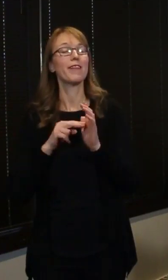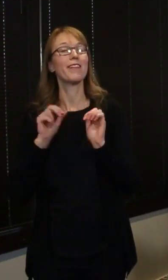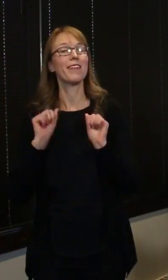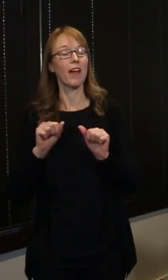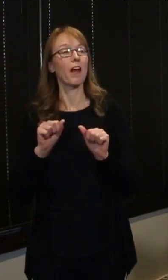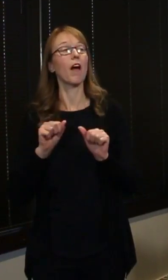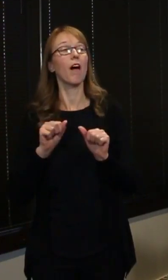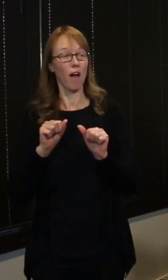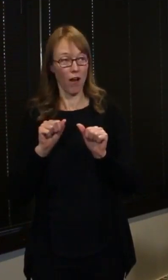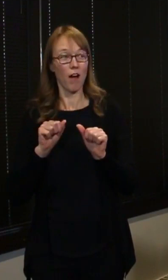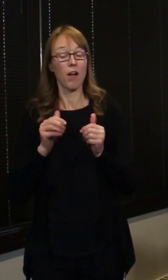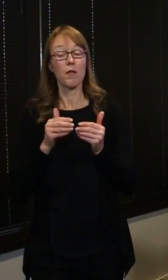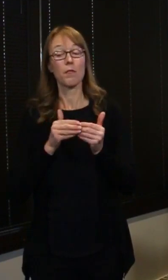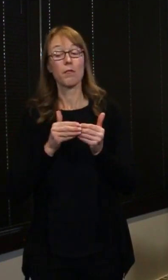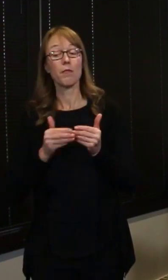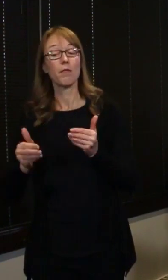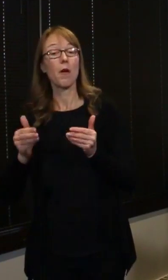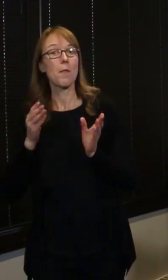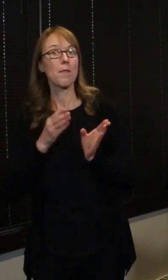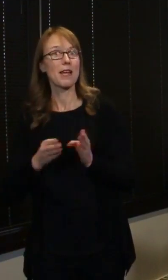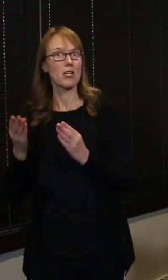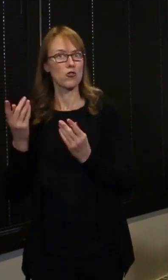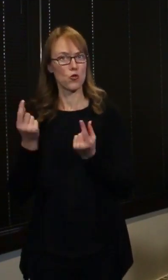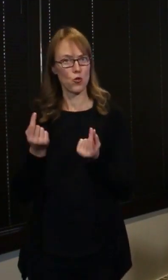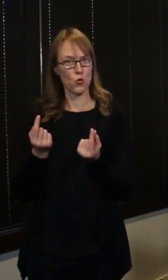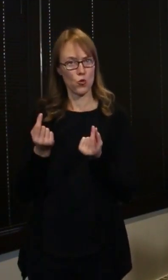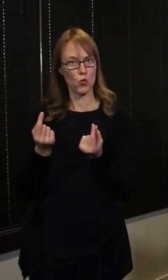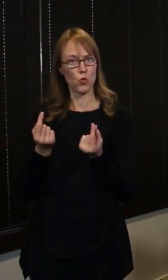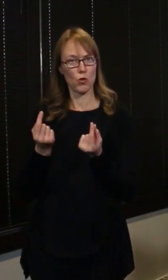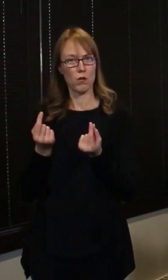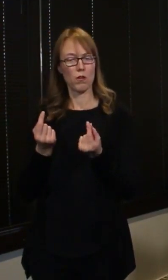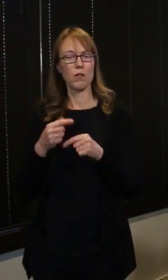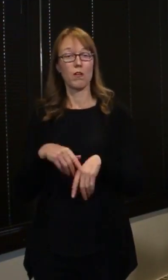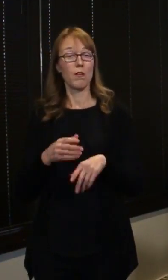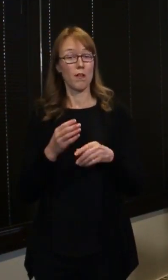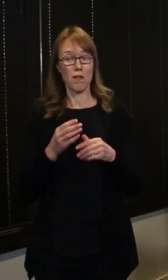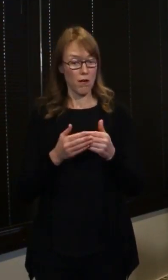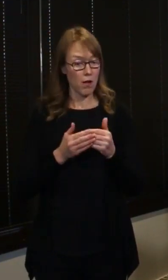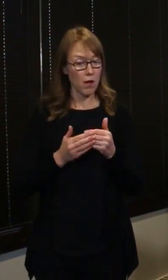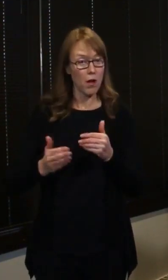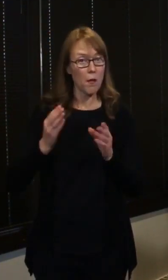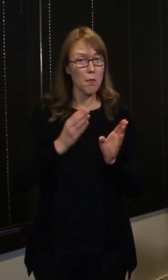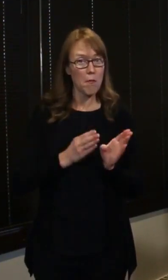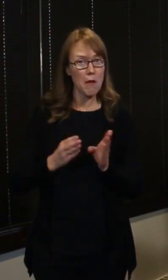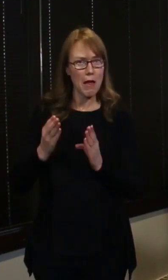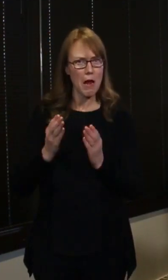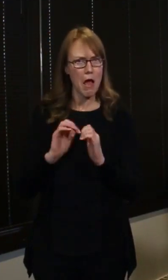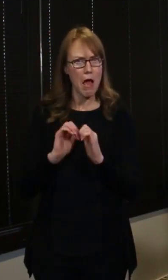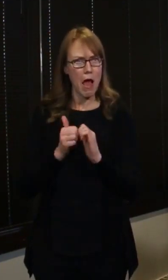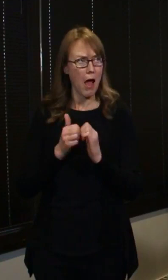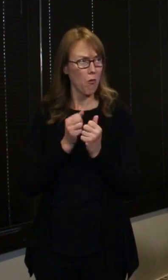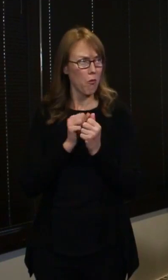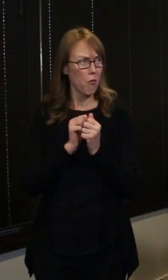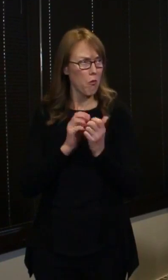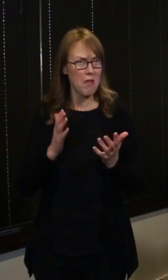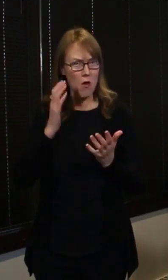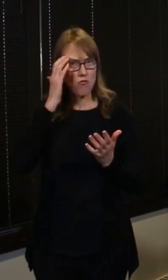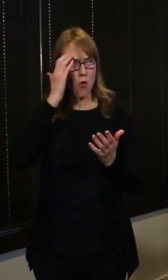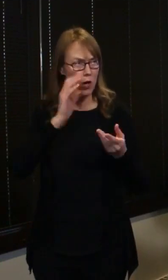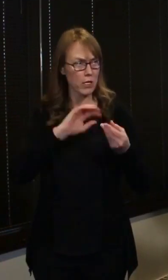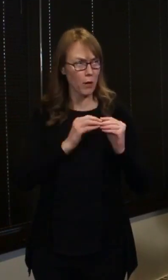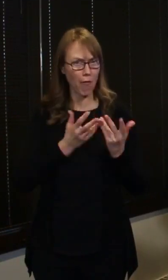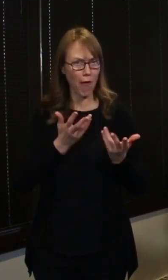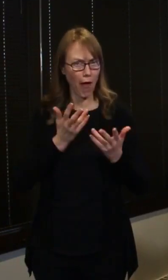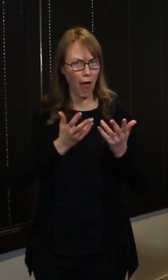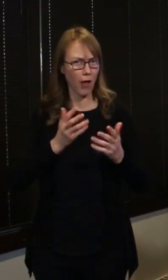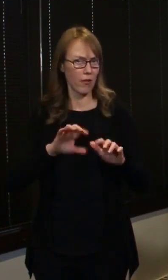you know how much vaccine you're going to be getting on any particular week. So as you can imagine, what you would hate to do is